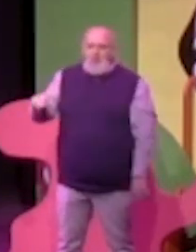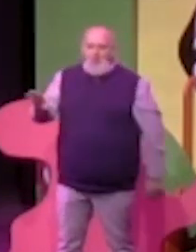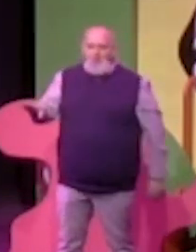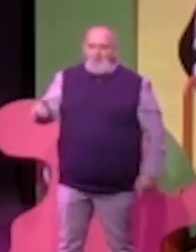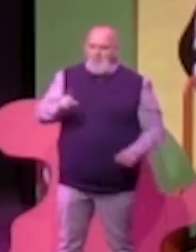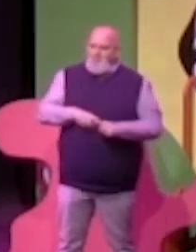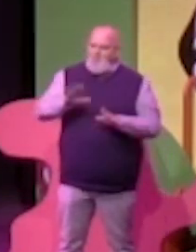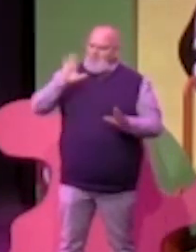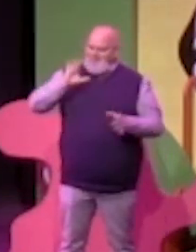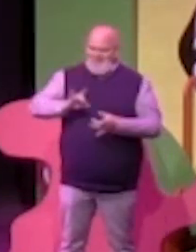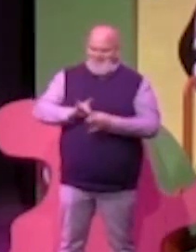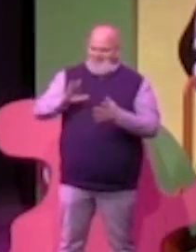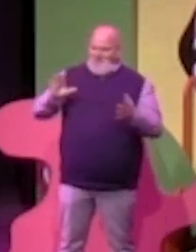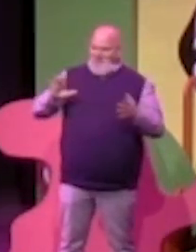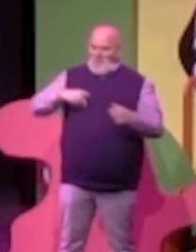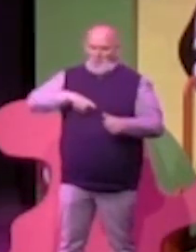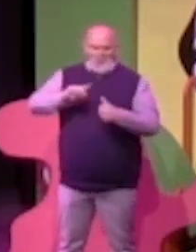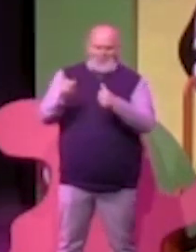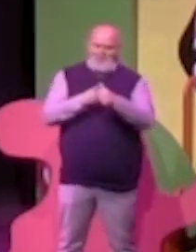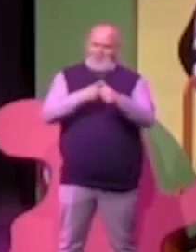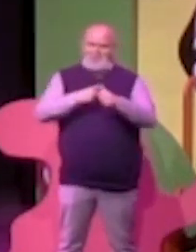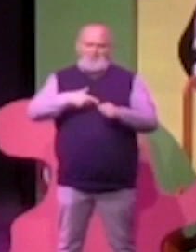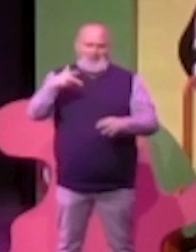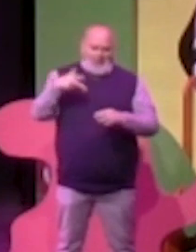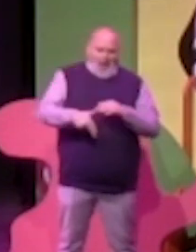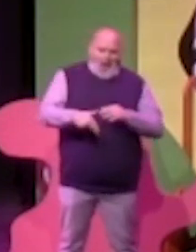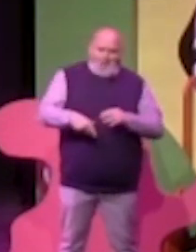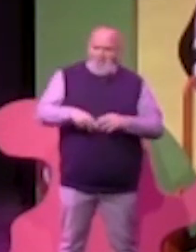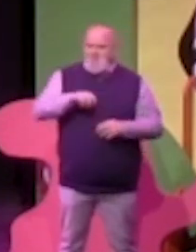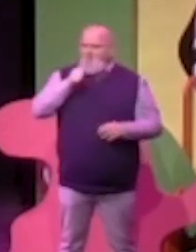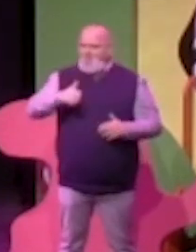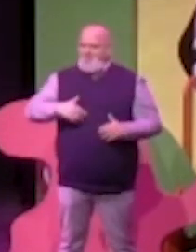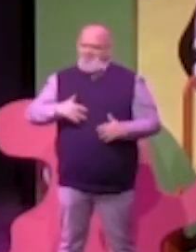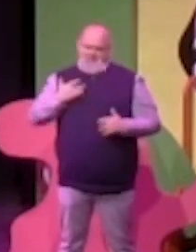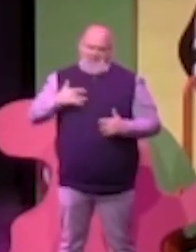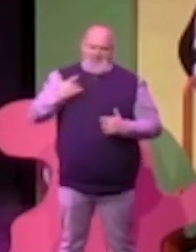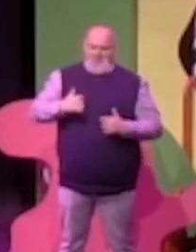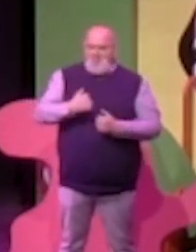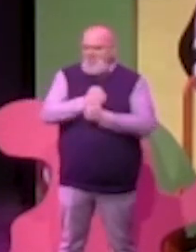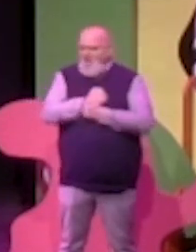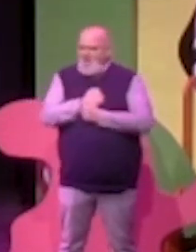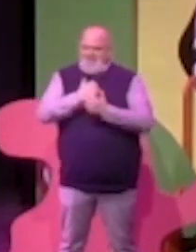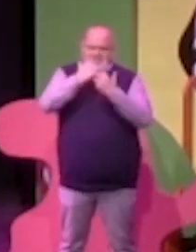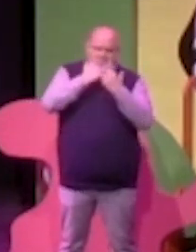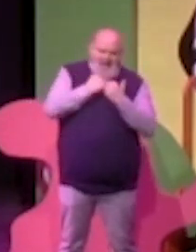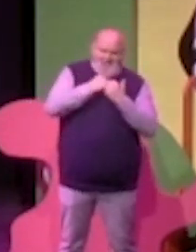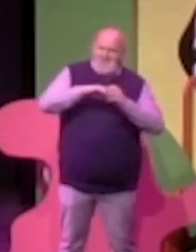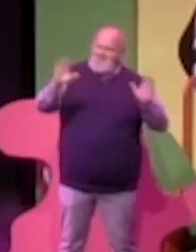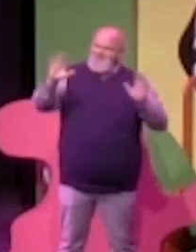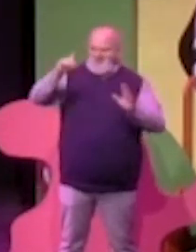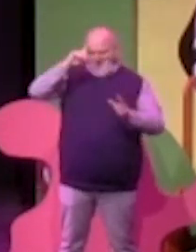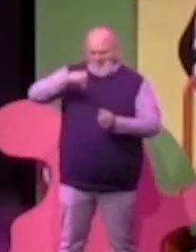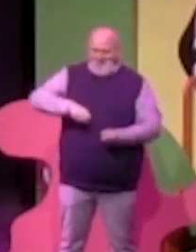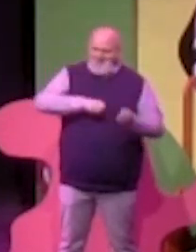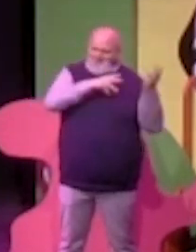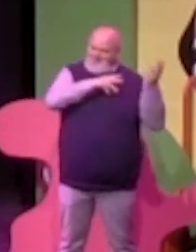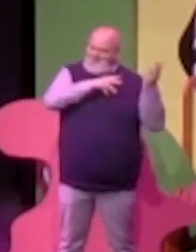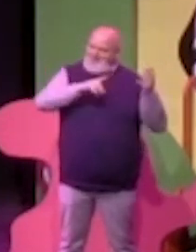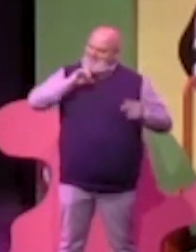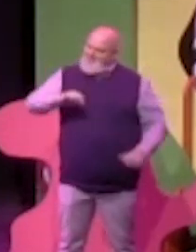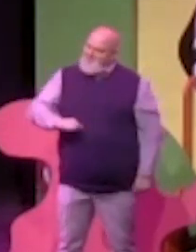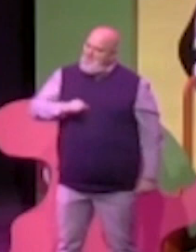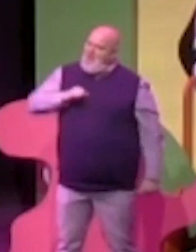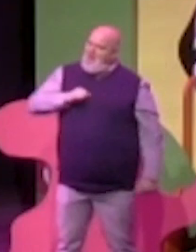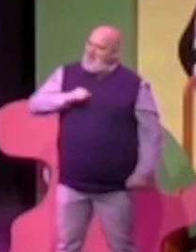we're the first to be cut, we don't feel loved and valued, and take with pride the Prop 28 passed, and now take